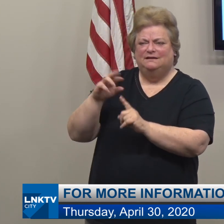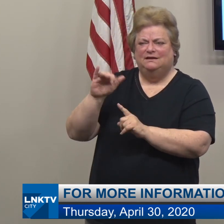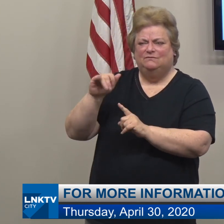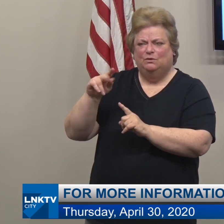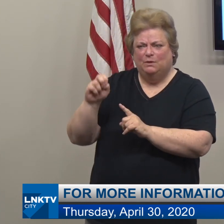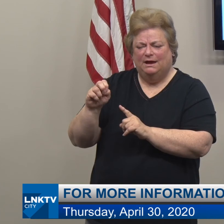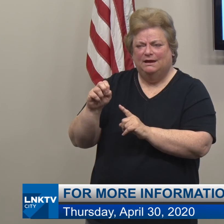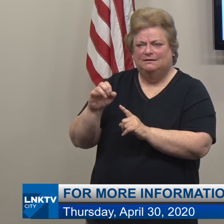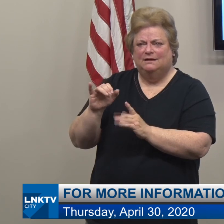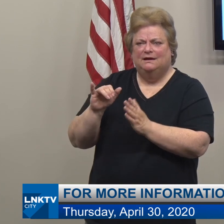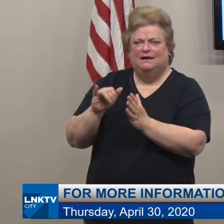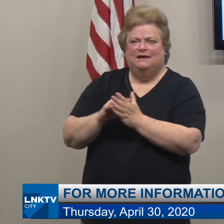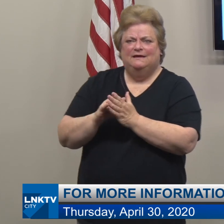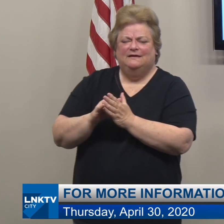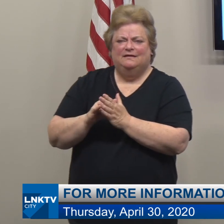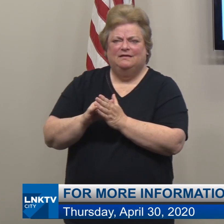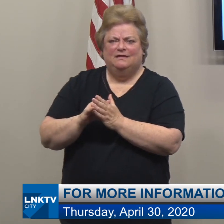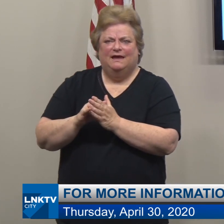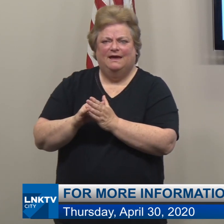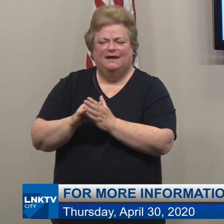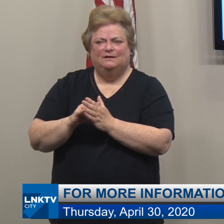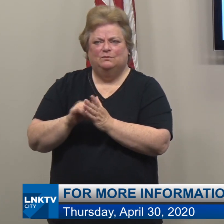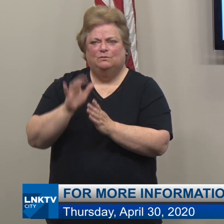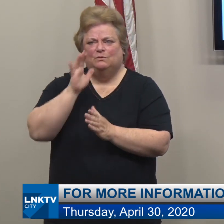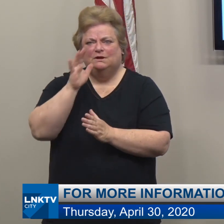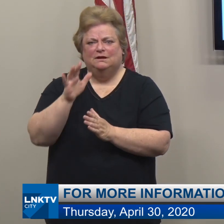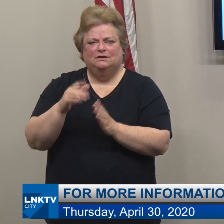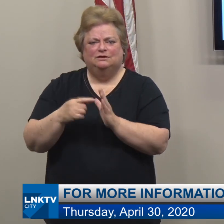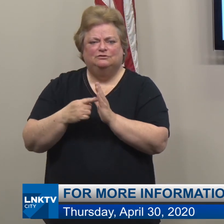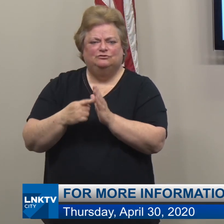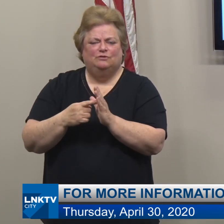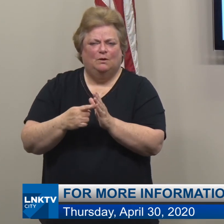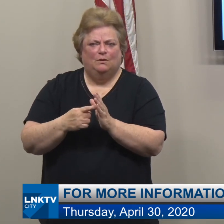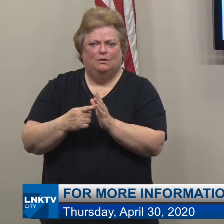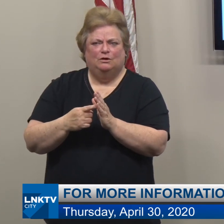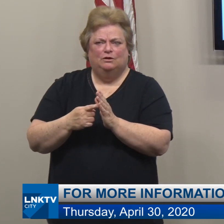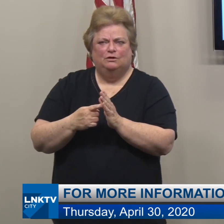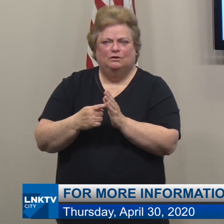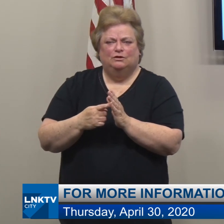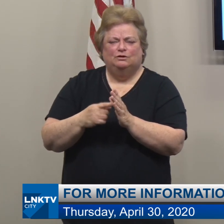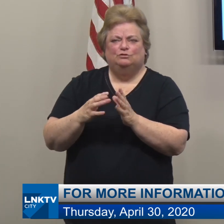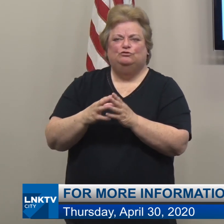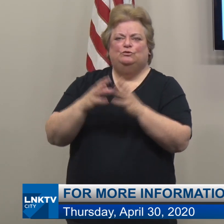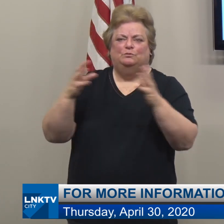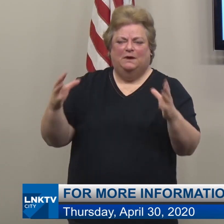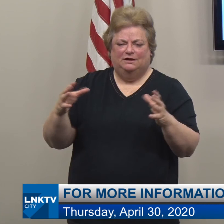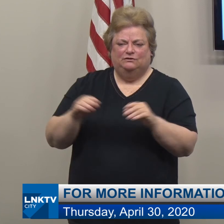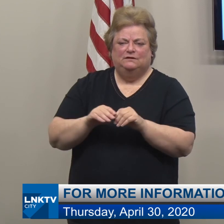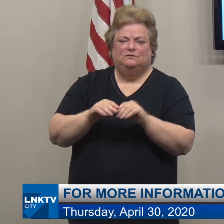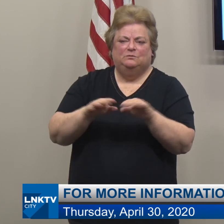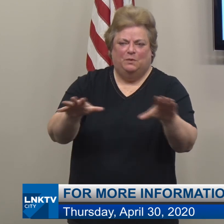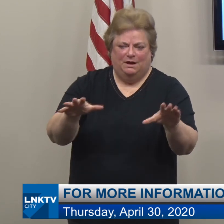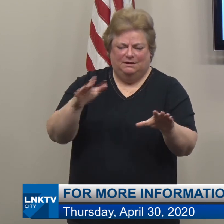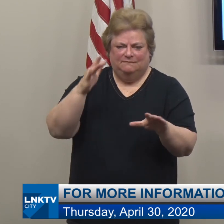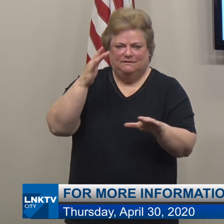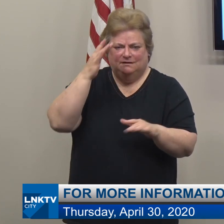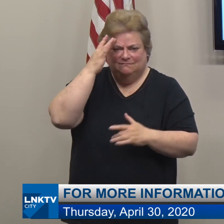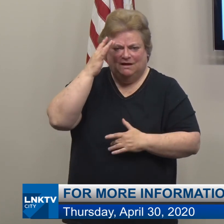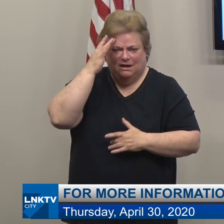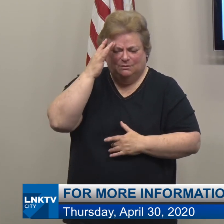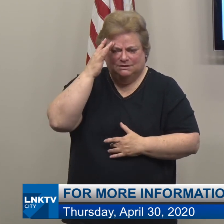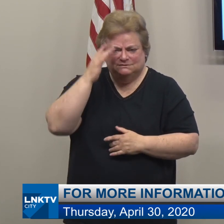that is showing too much spread of the virus in the community? I